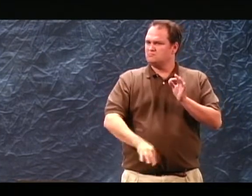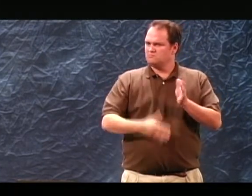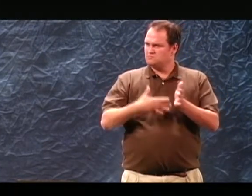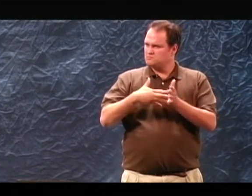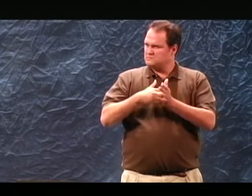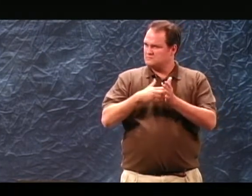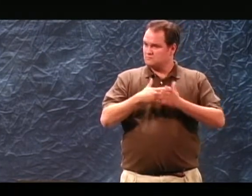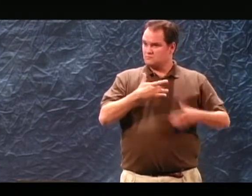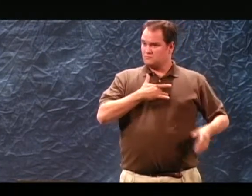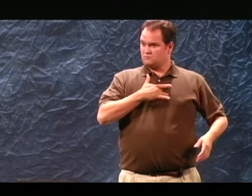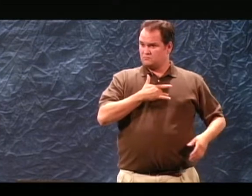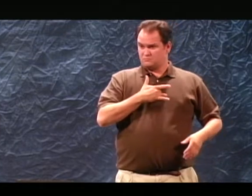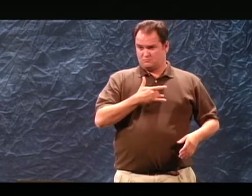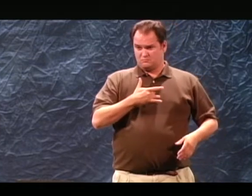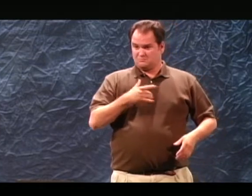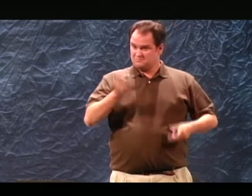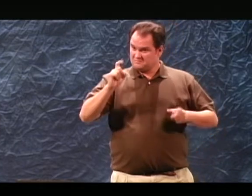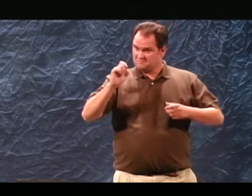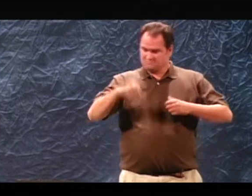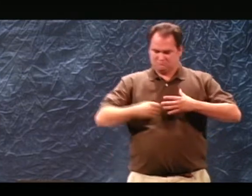what would happen if you punctured that part